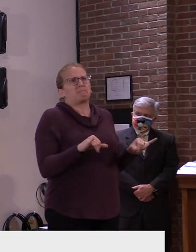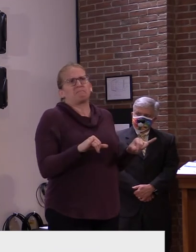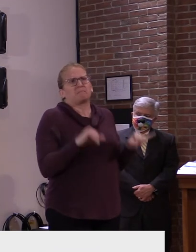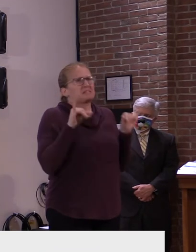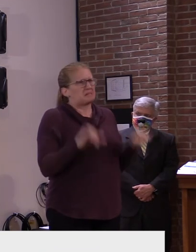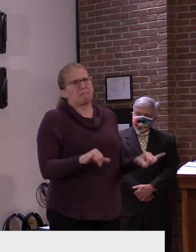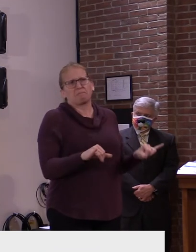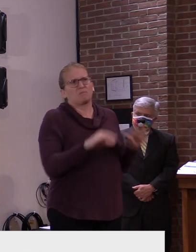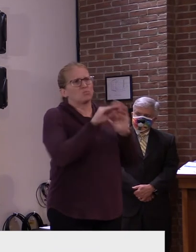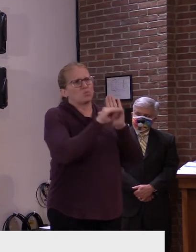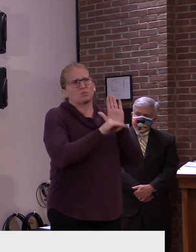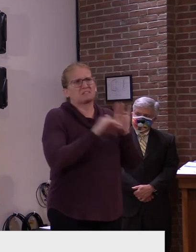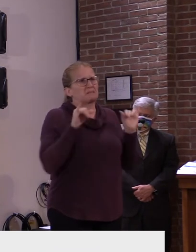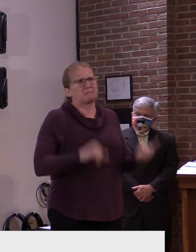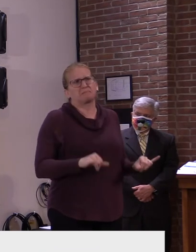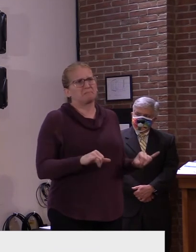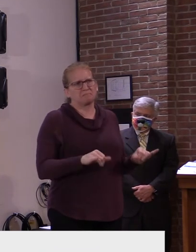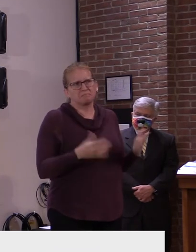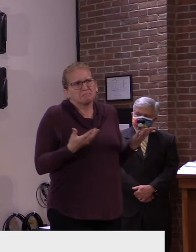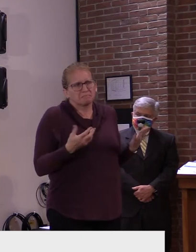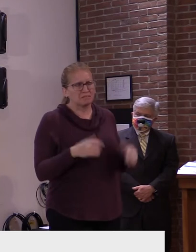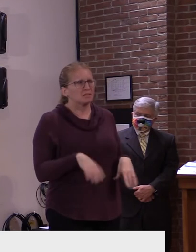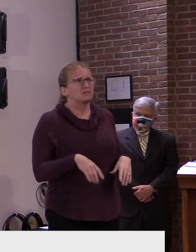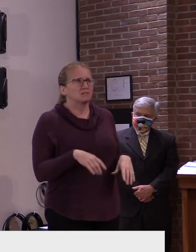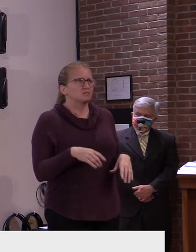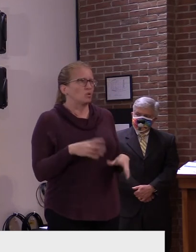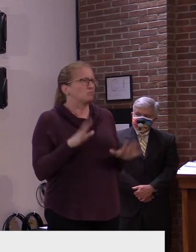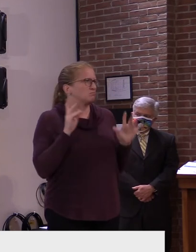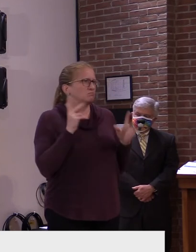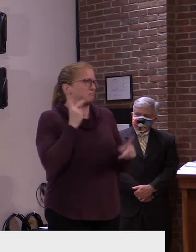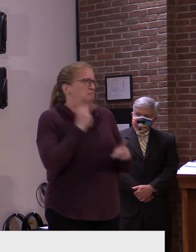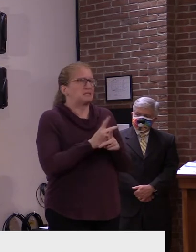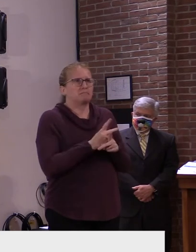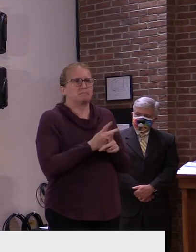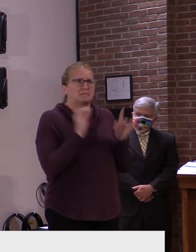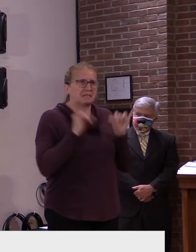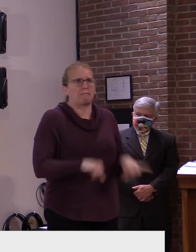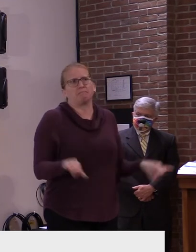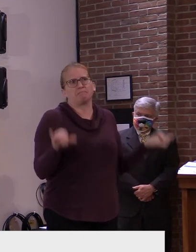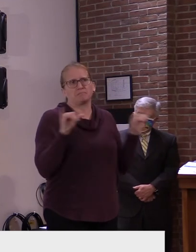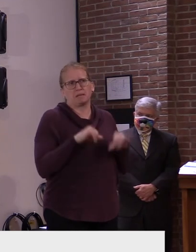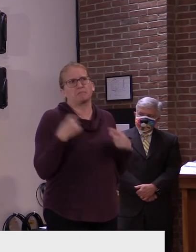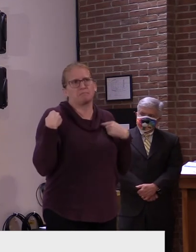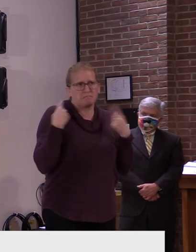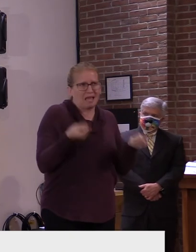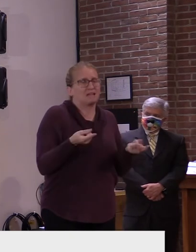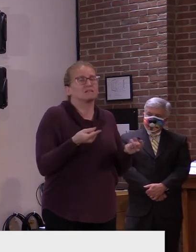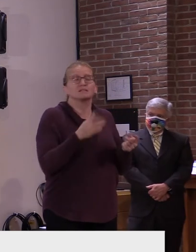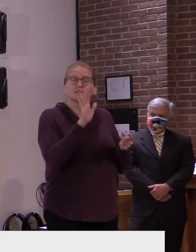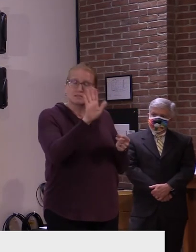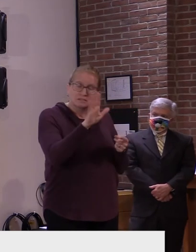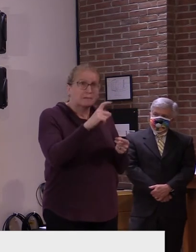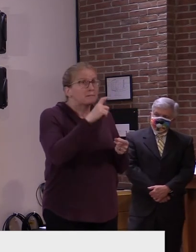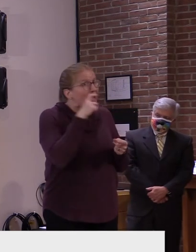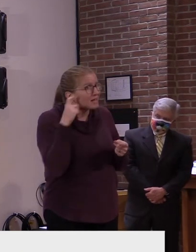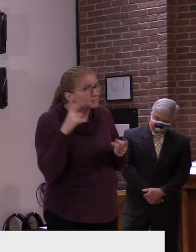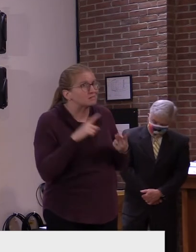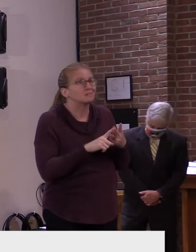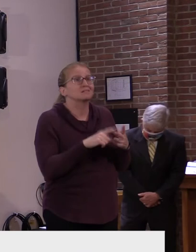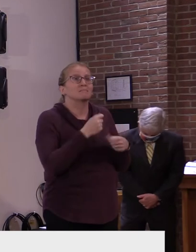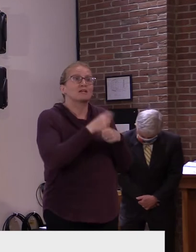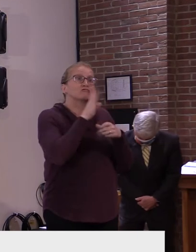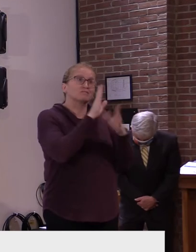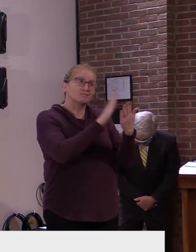so anything that we've been doing thus far again i want to emphasize make sure you wear your mask keep sucking it